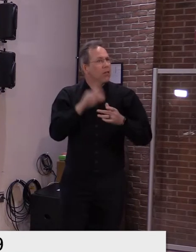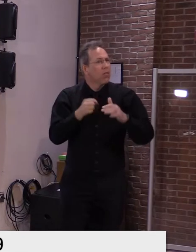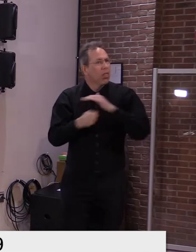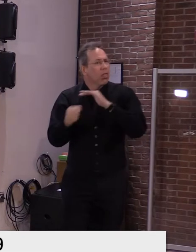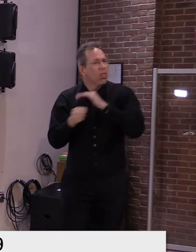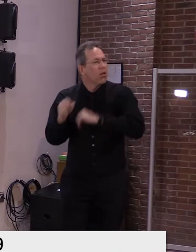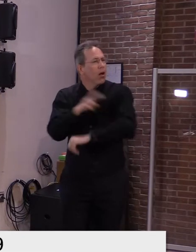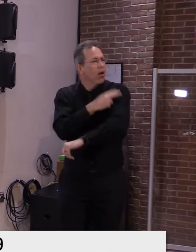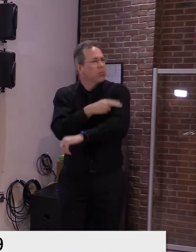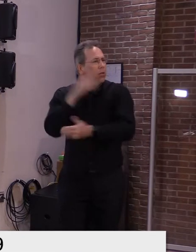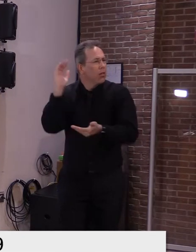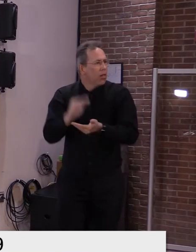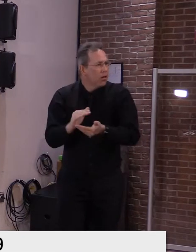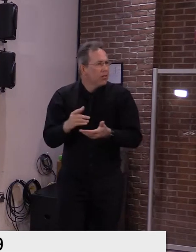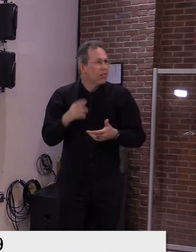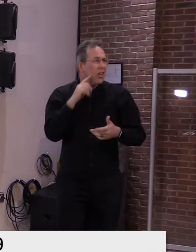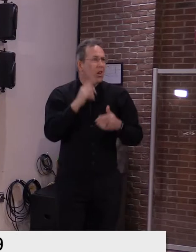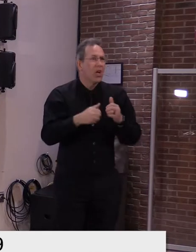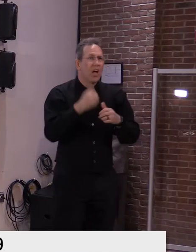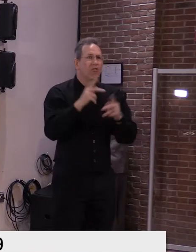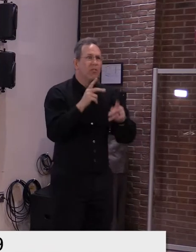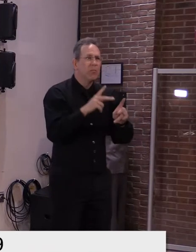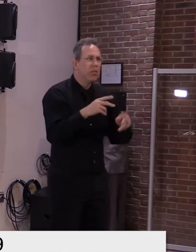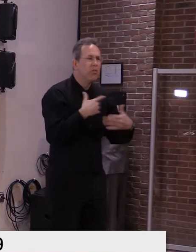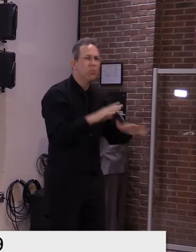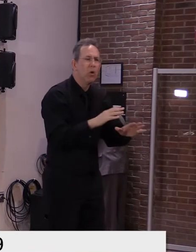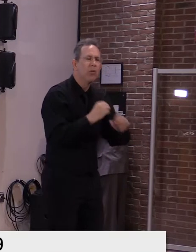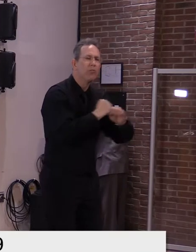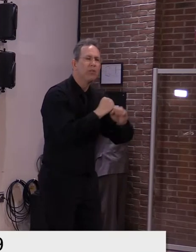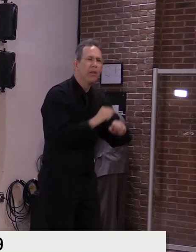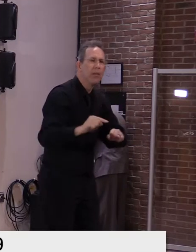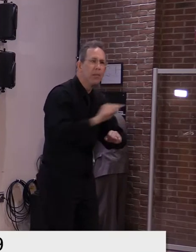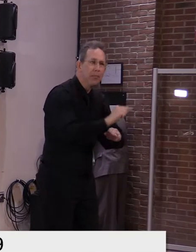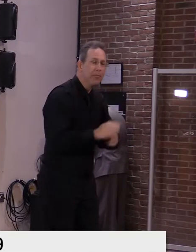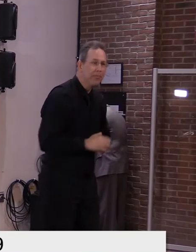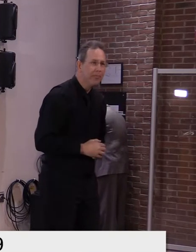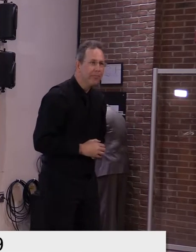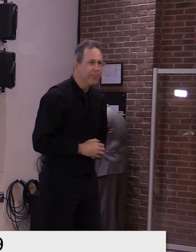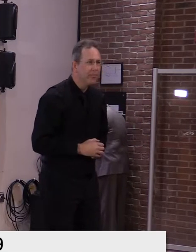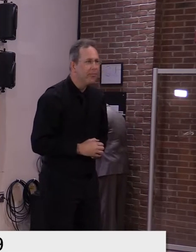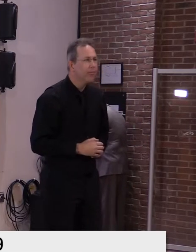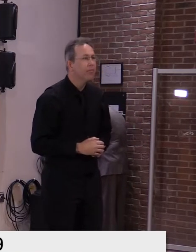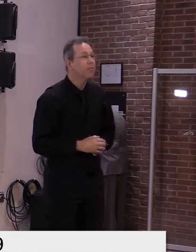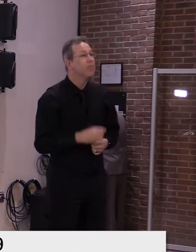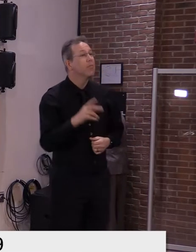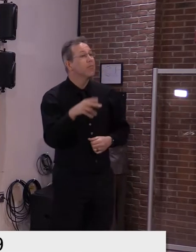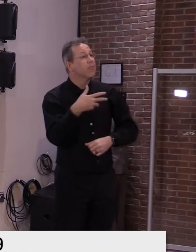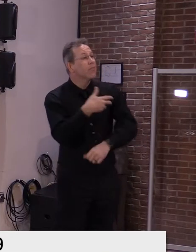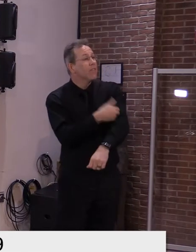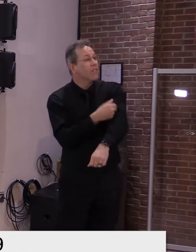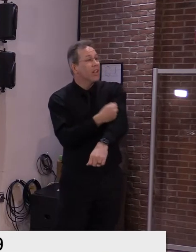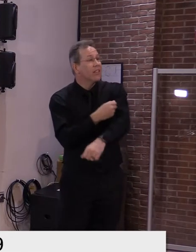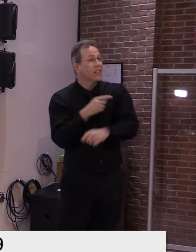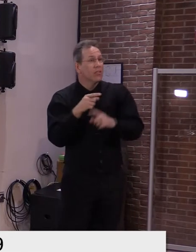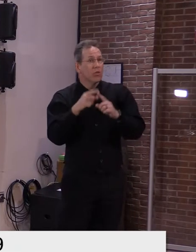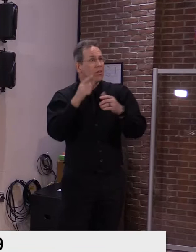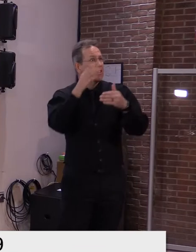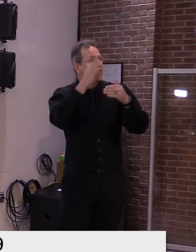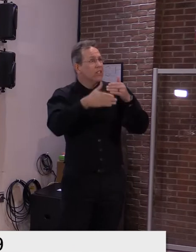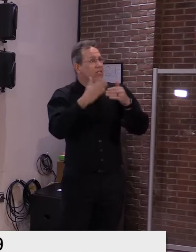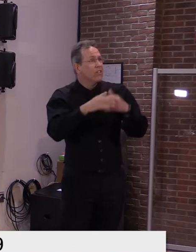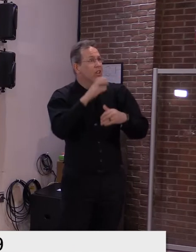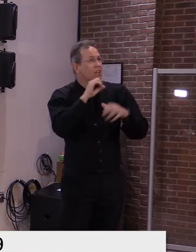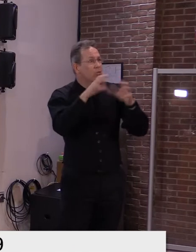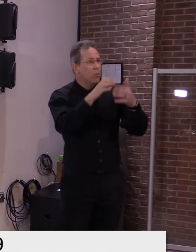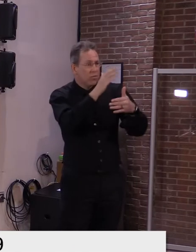risk. Even after every adult has had the chance to be vaccinated, COVID is not going away. There will